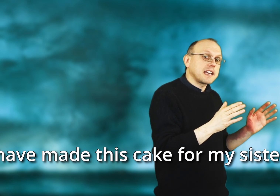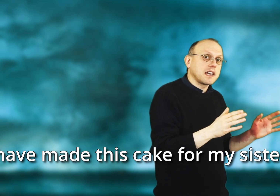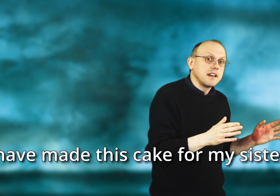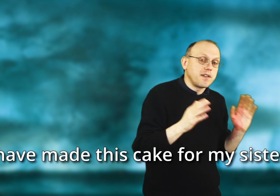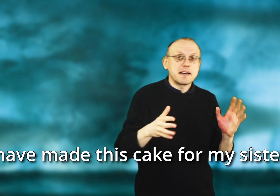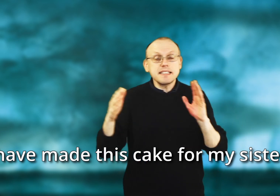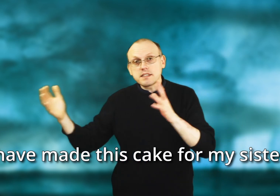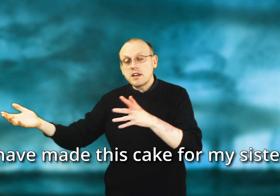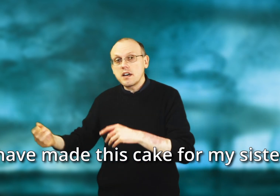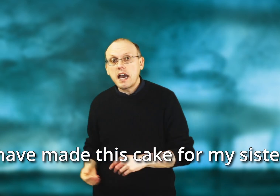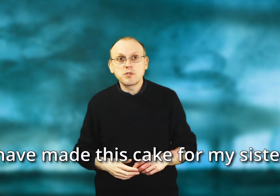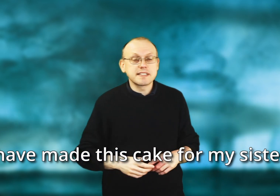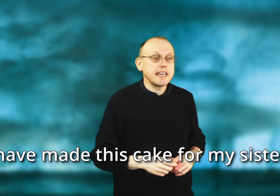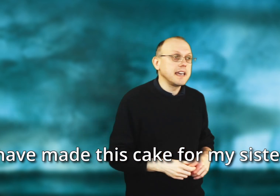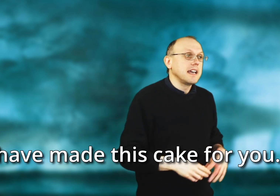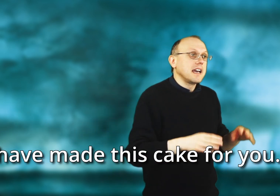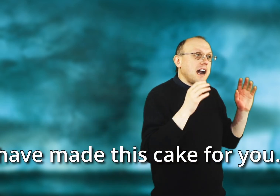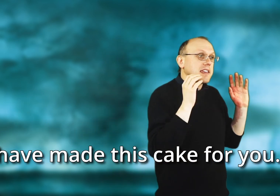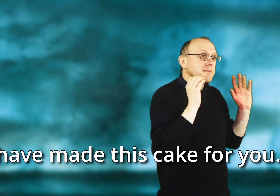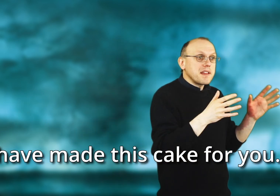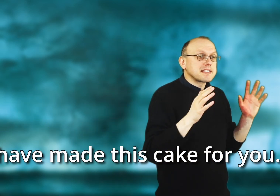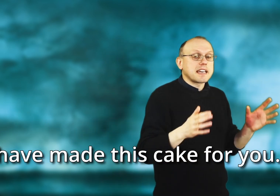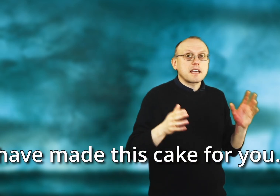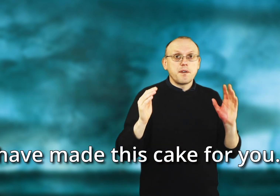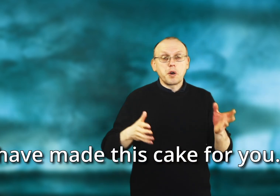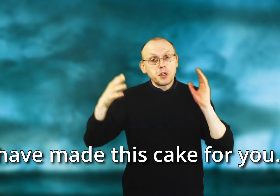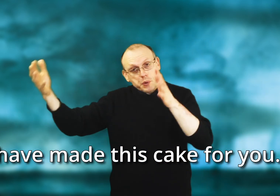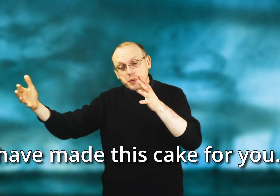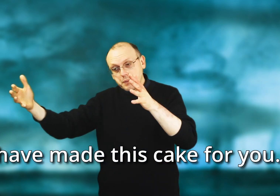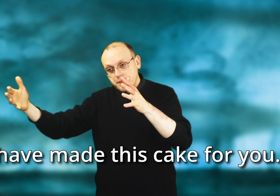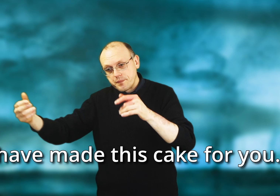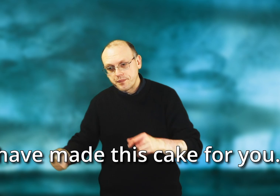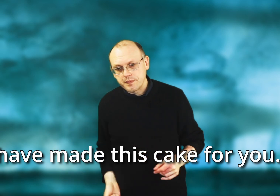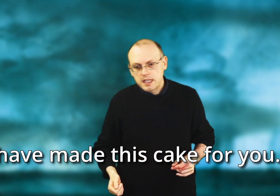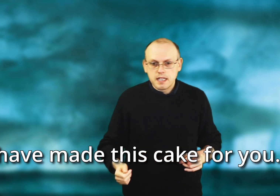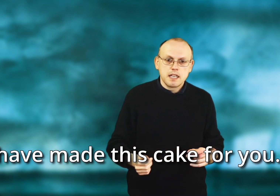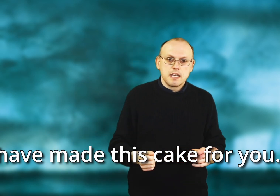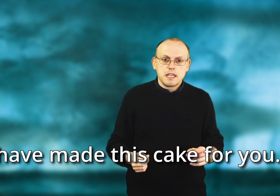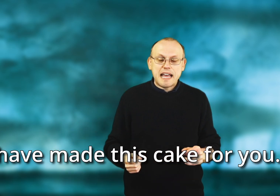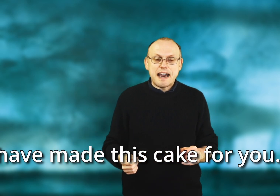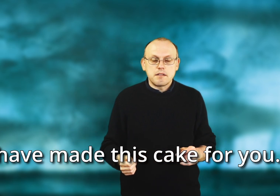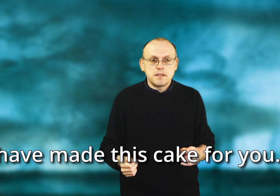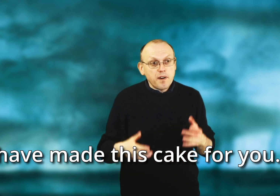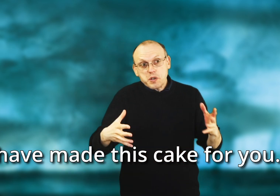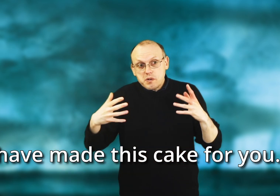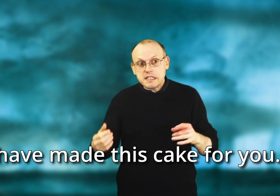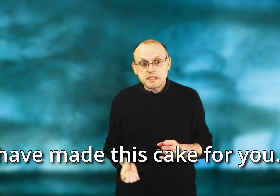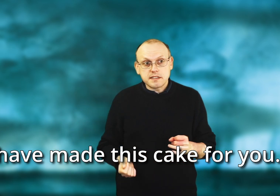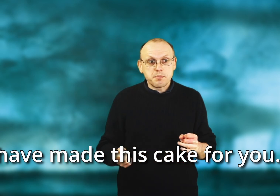for my sister, I could say, I have made this cake for you. Now, for you is a